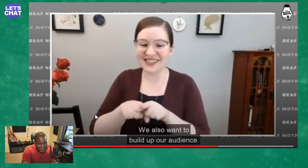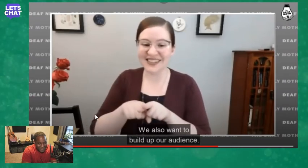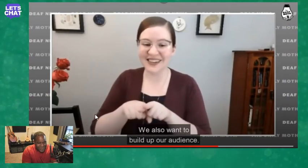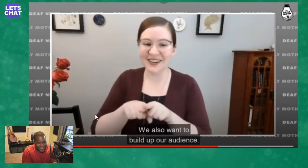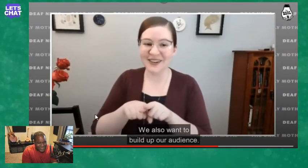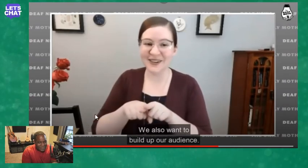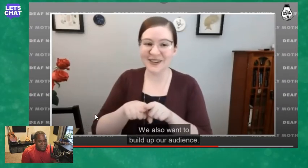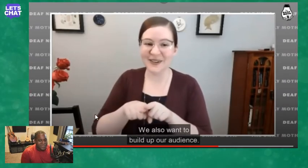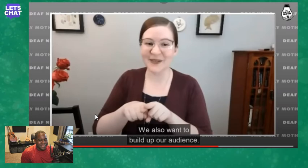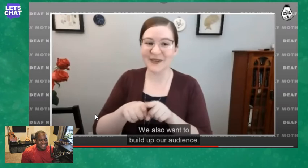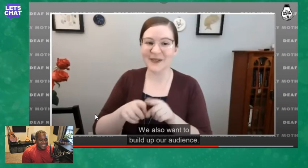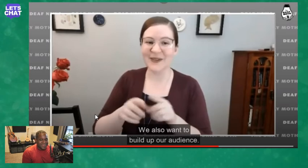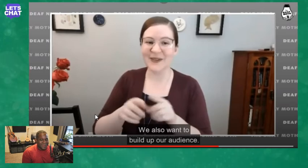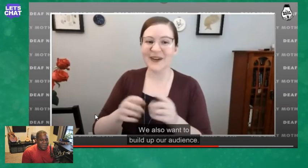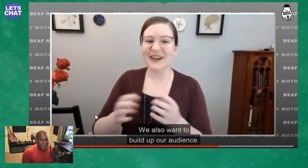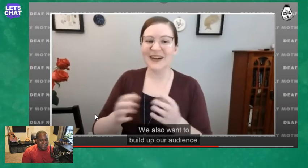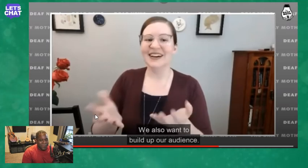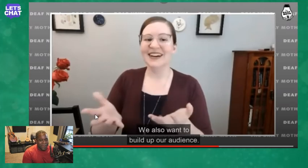We also